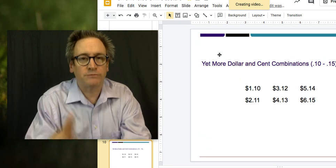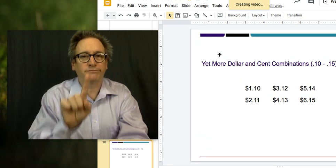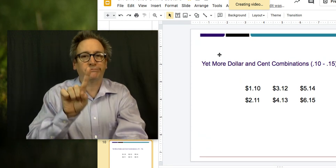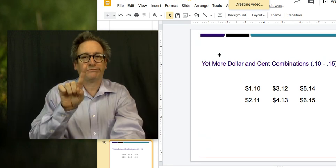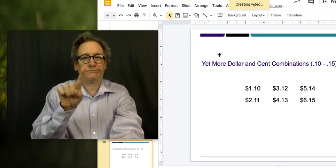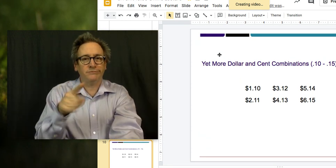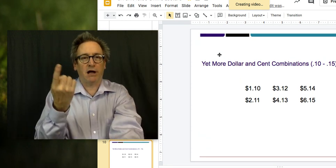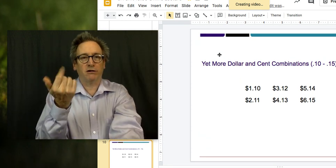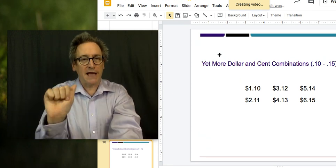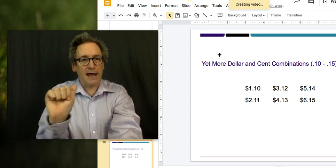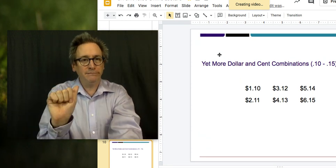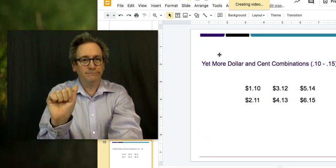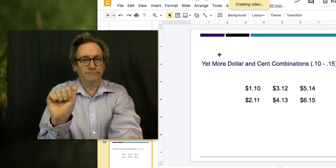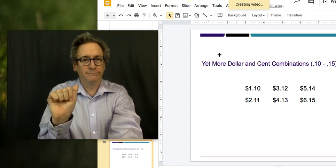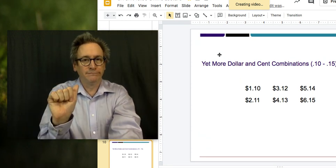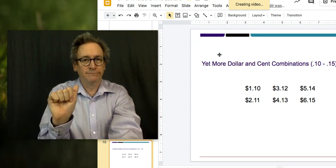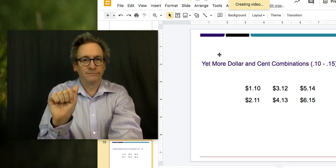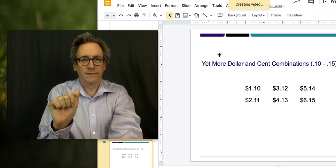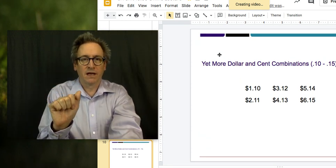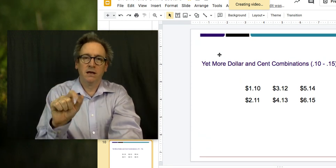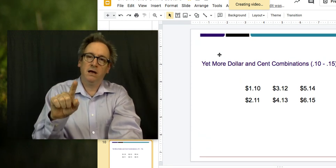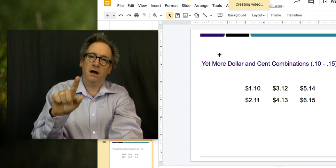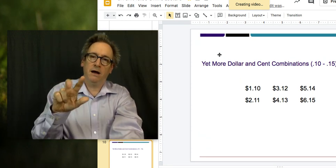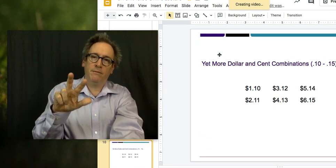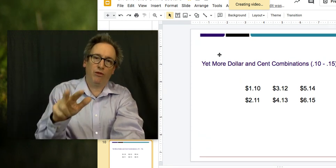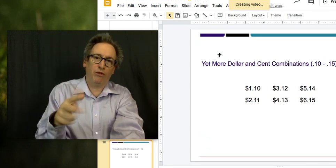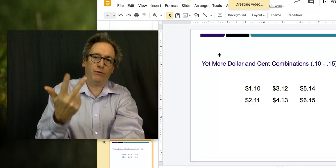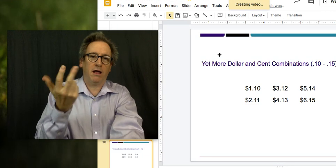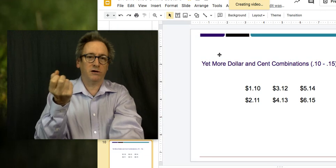range, $1.10,